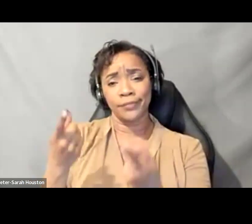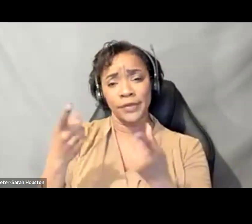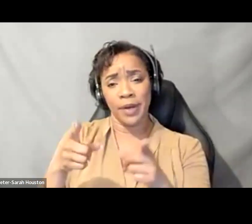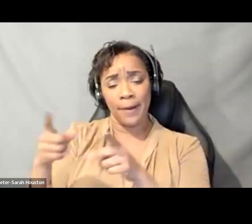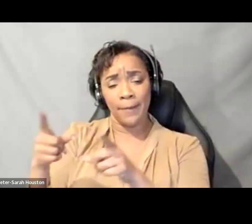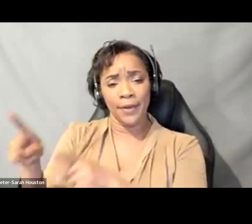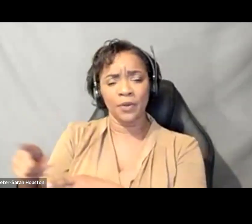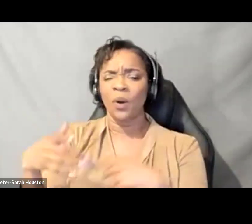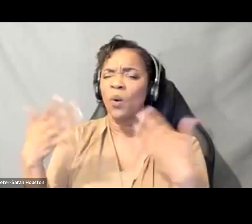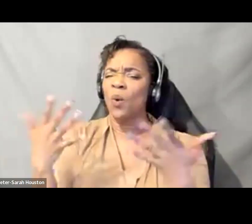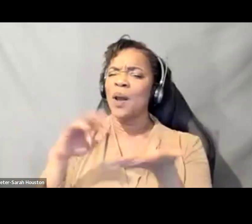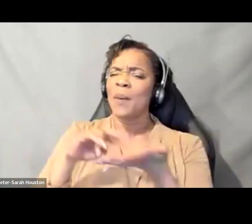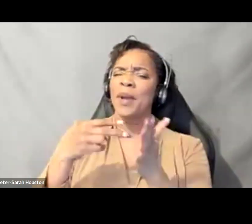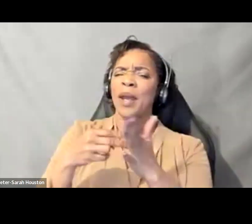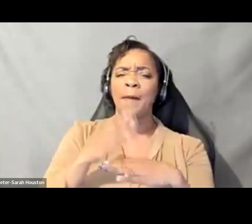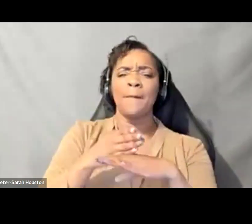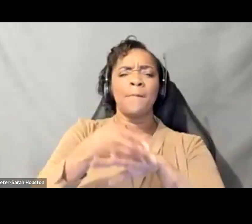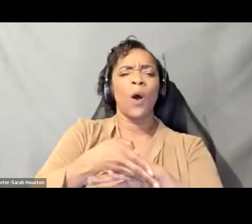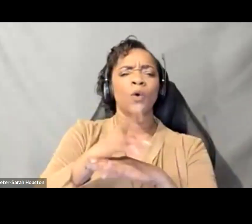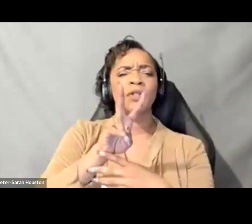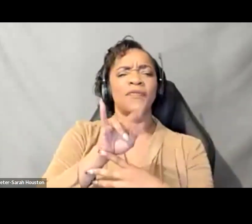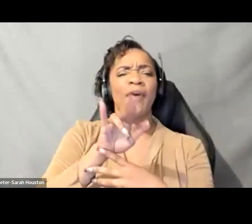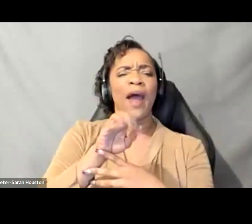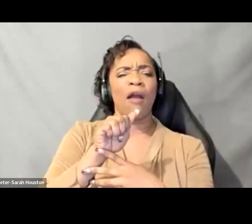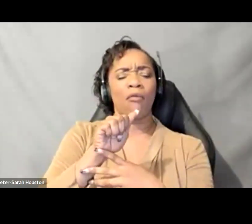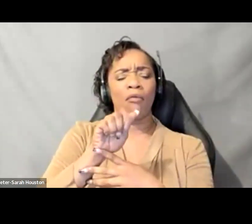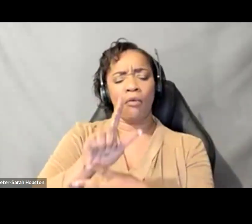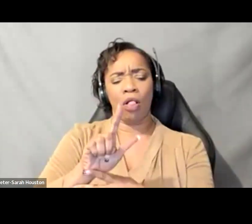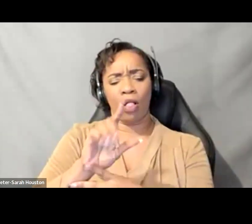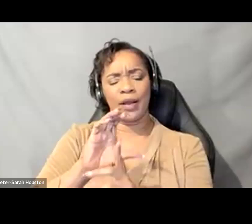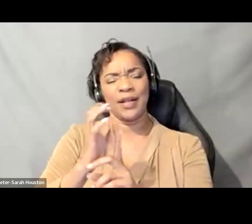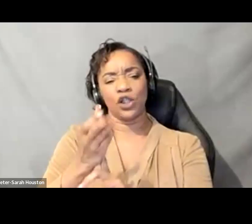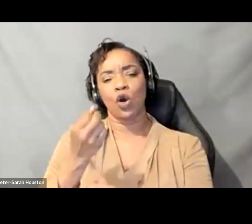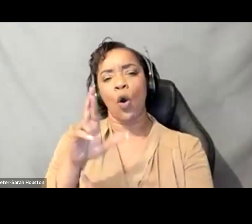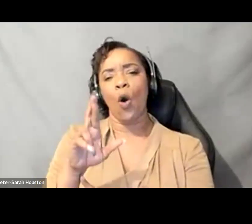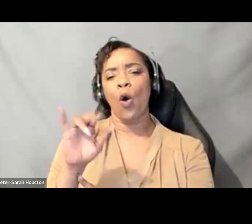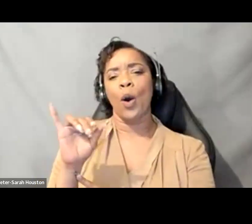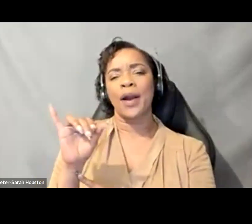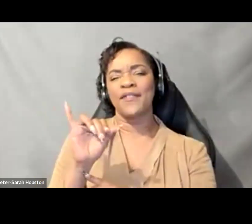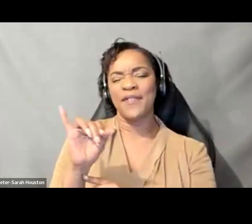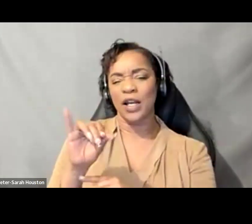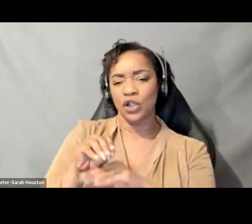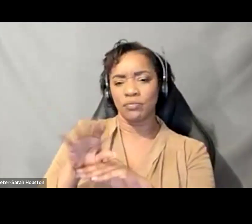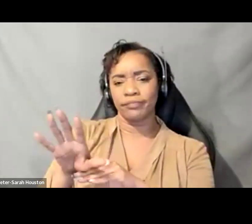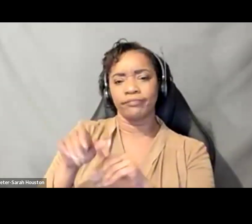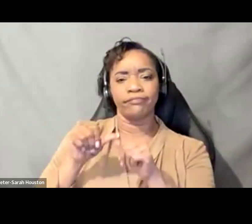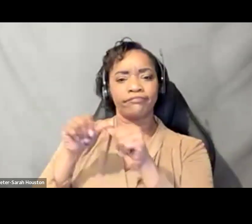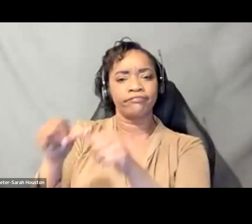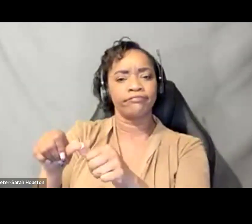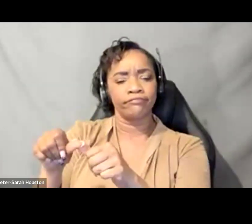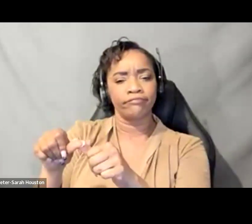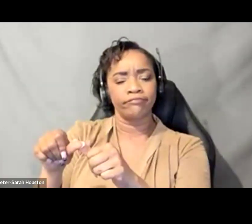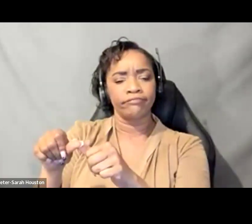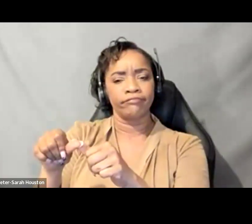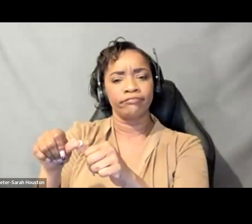is a post-viral condition, or what is also considered an infection-associated chronic condition? So really, we